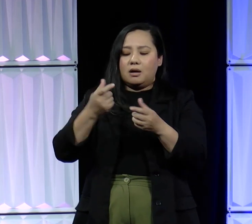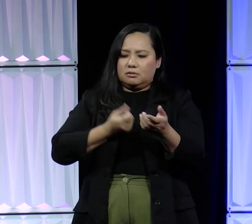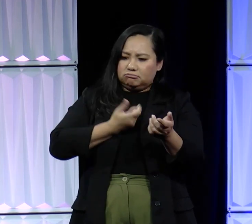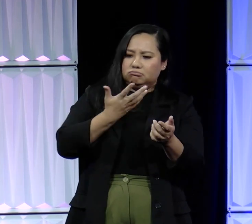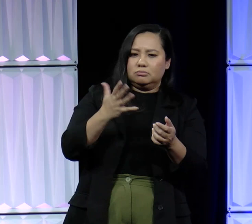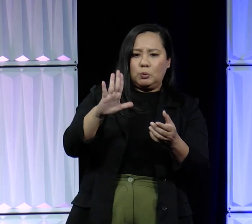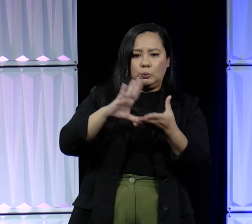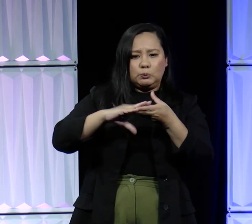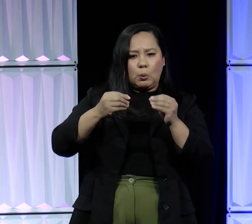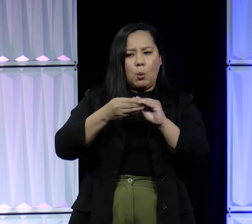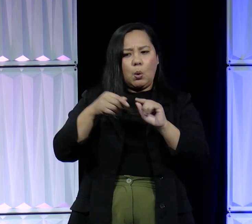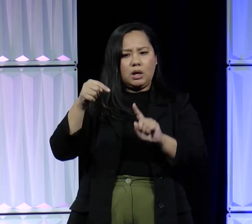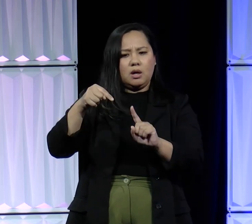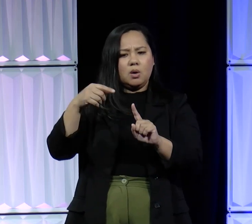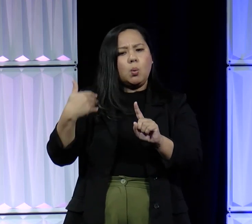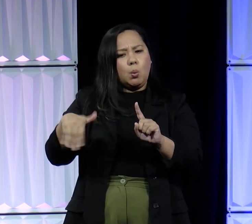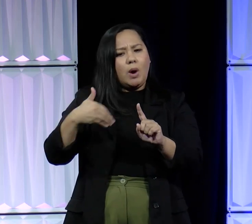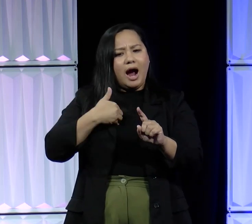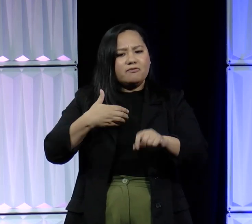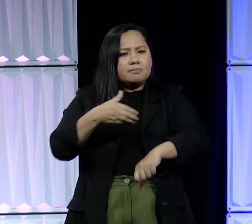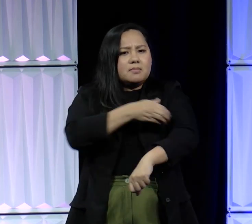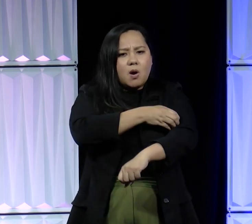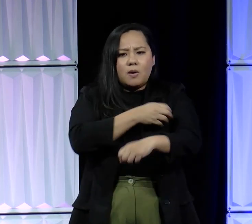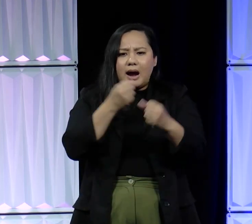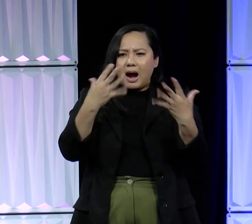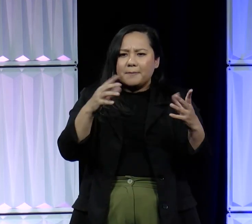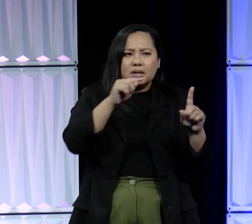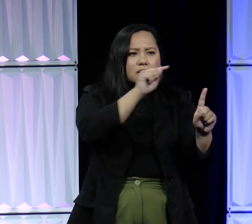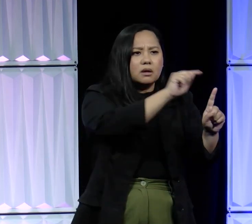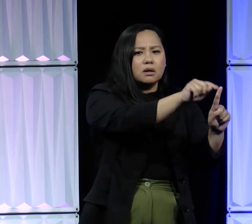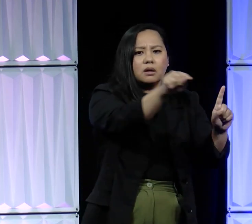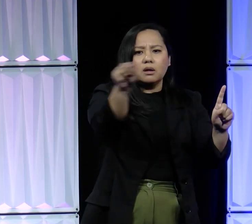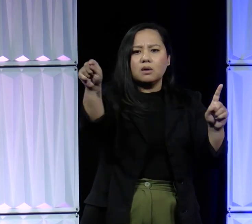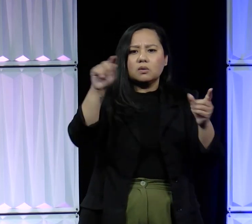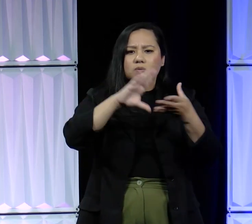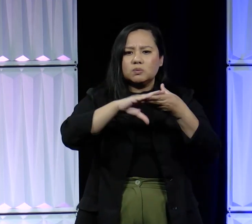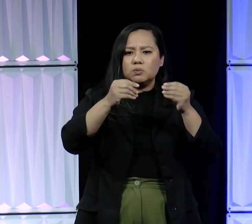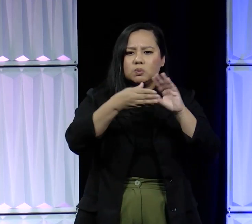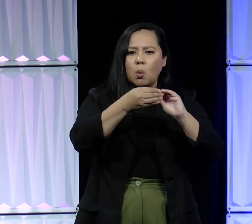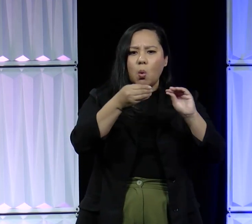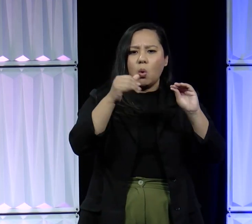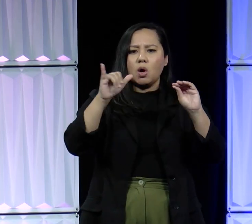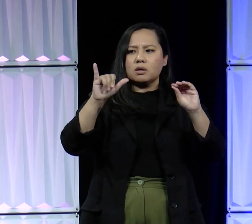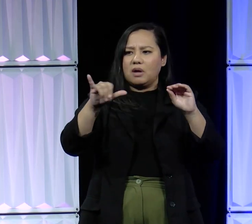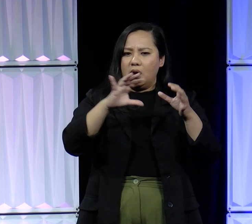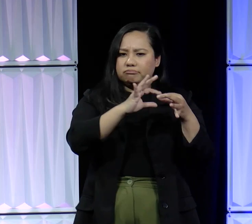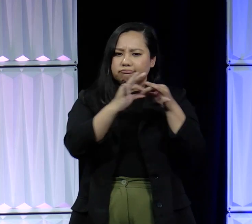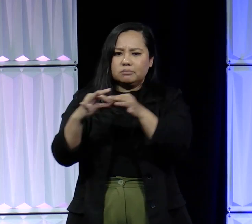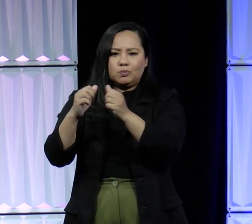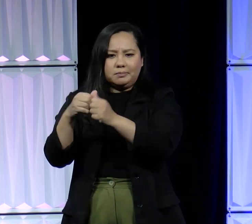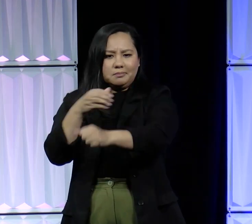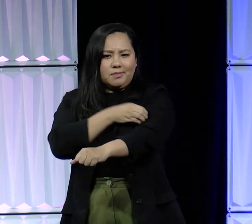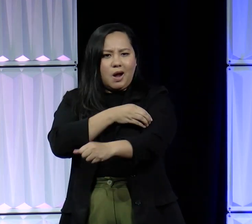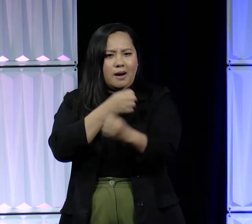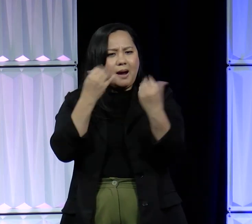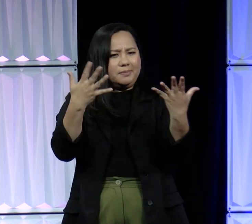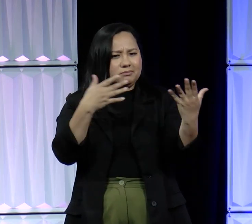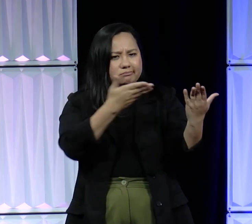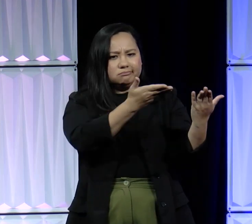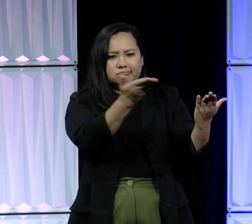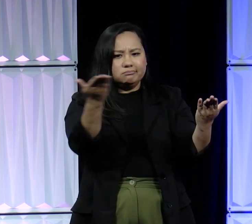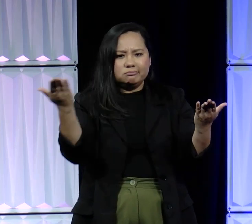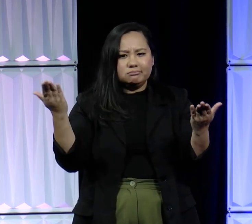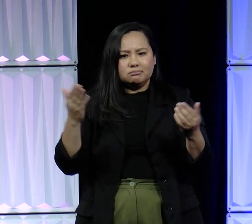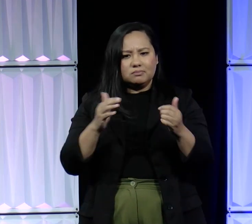many stories are told are really dependent on power. So let's start thinking about in your everyday practices how the single story shows up in your